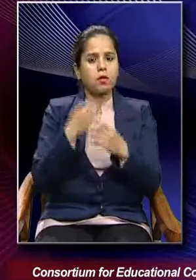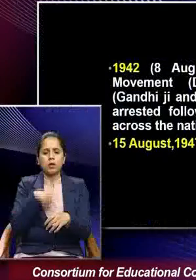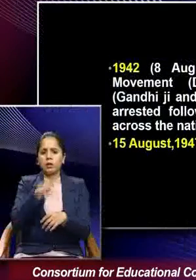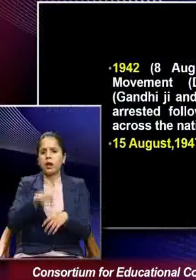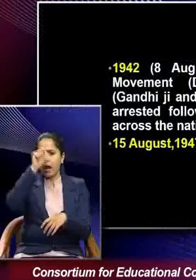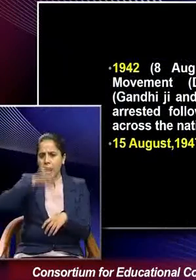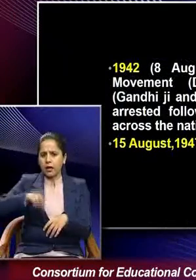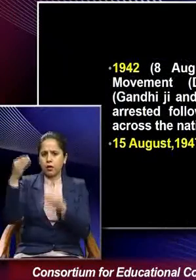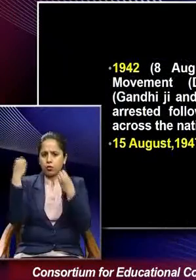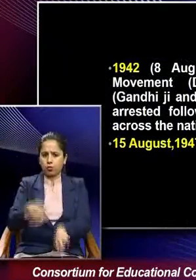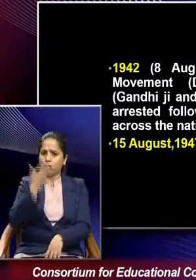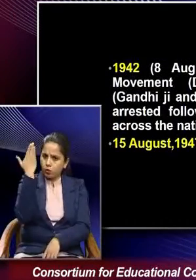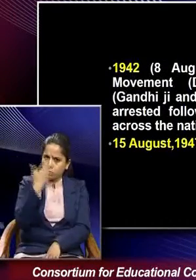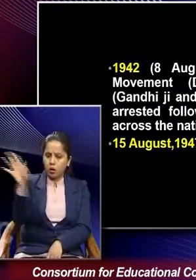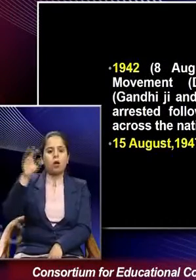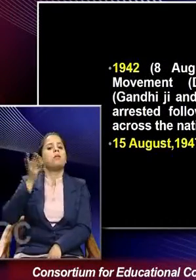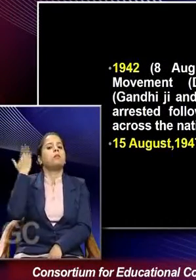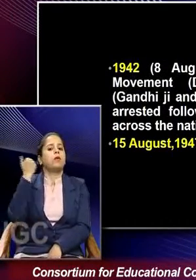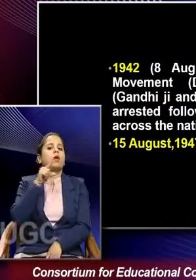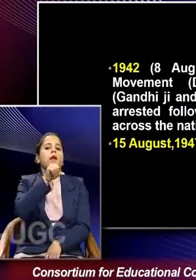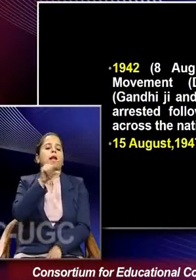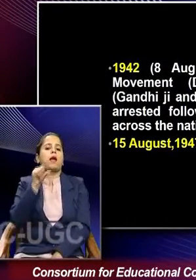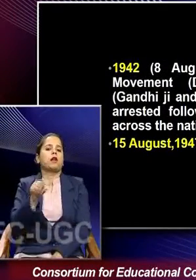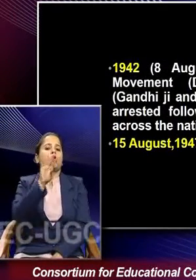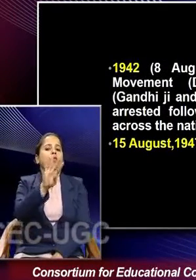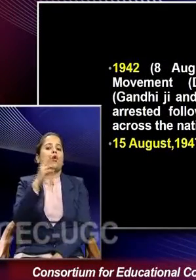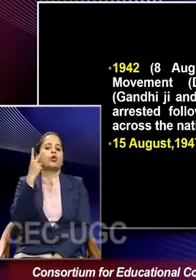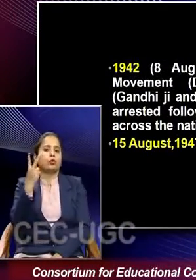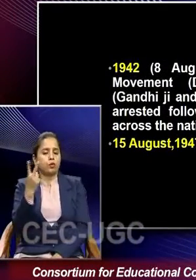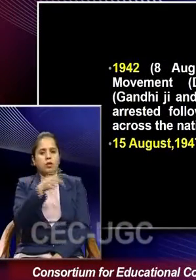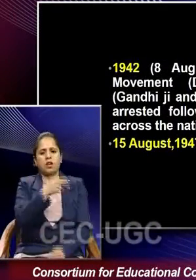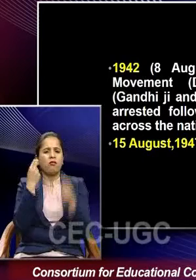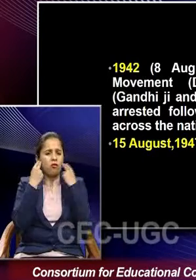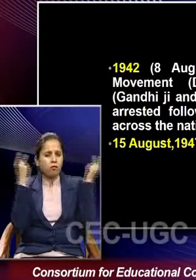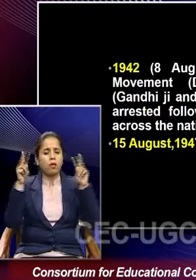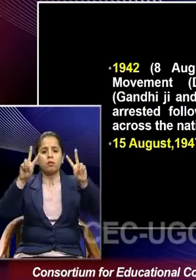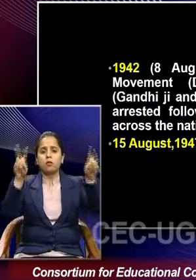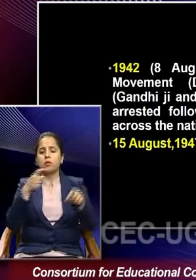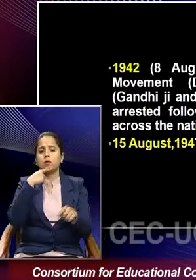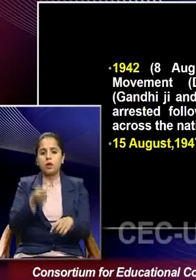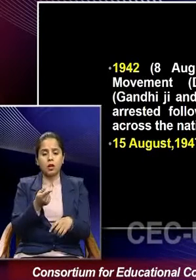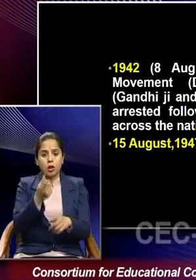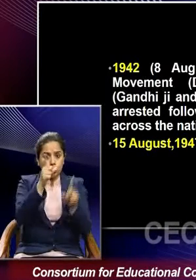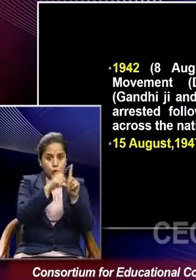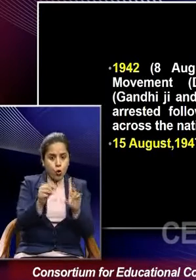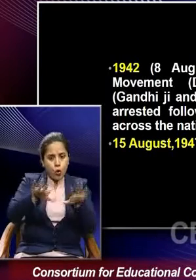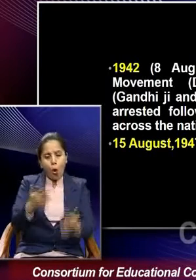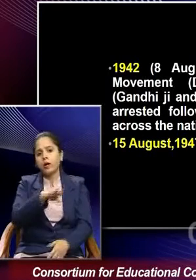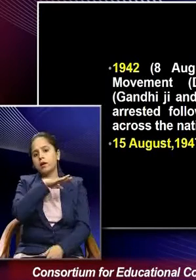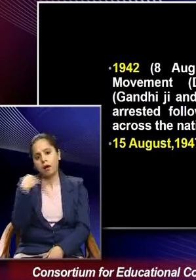India movement 1942, during which he gave the famous slogan, "Do or